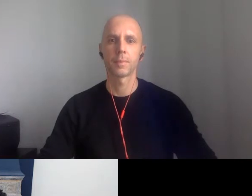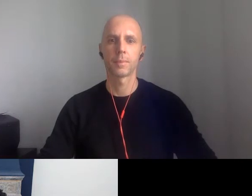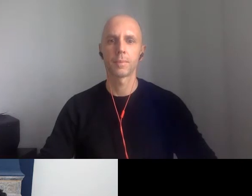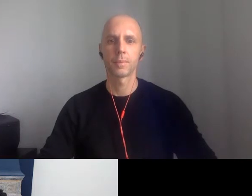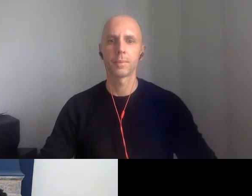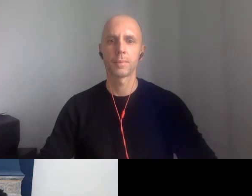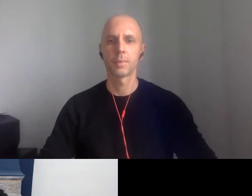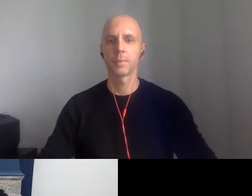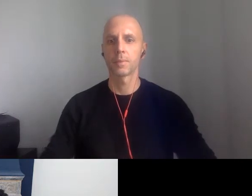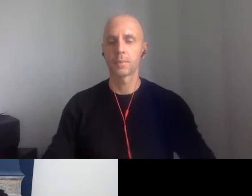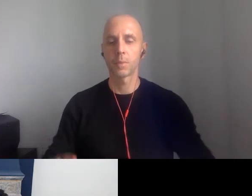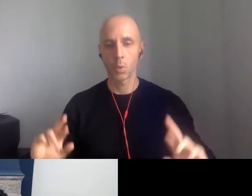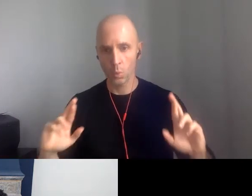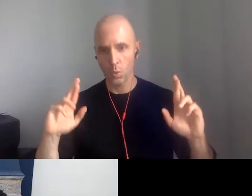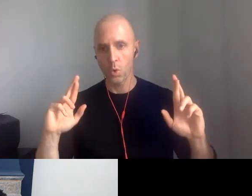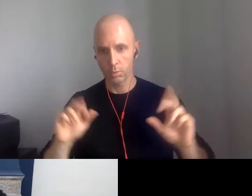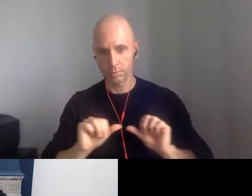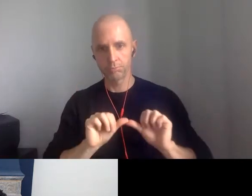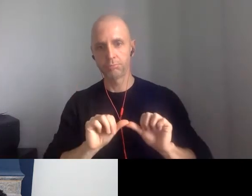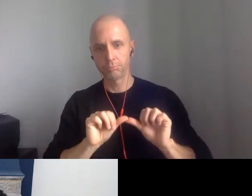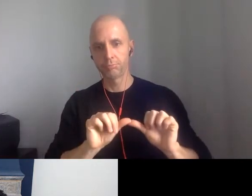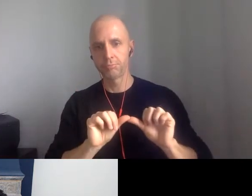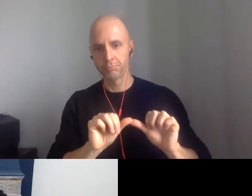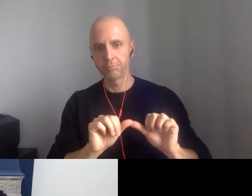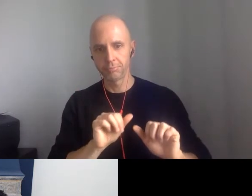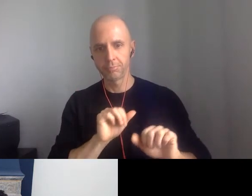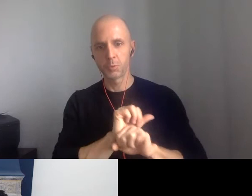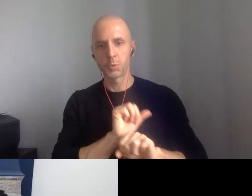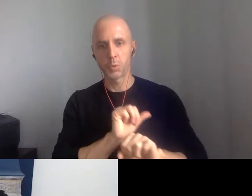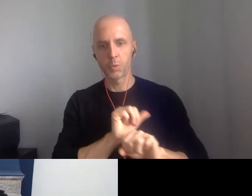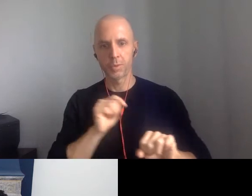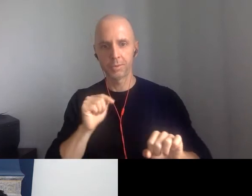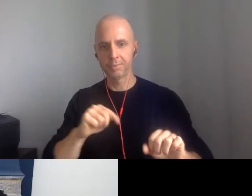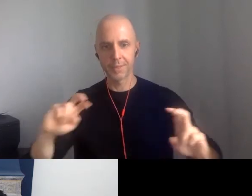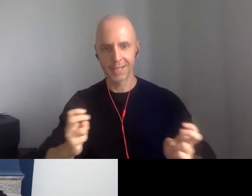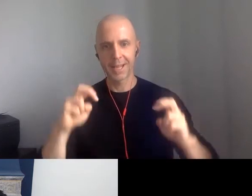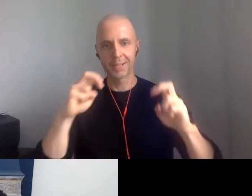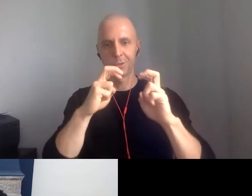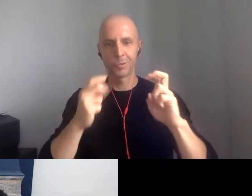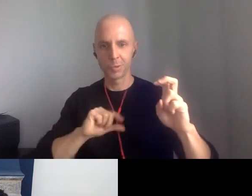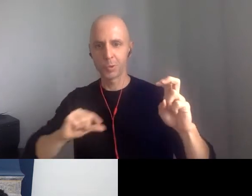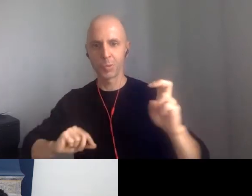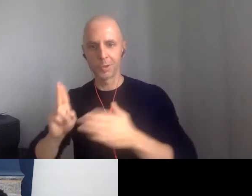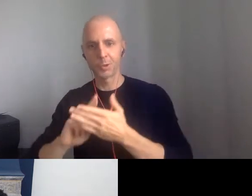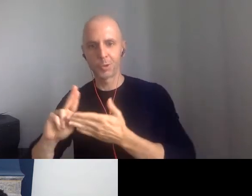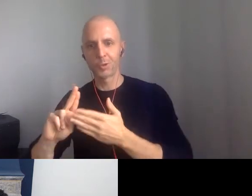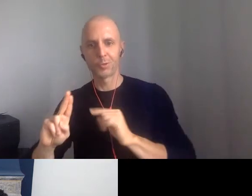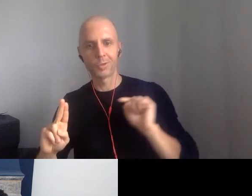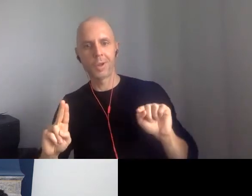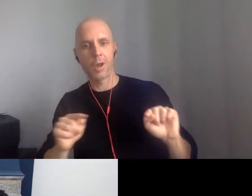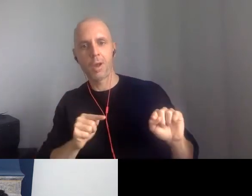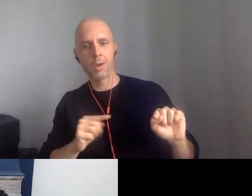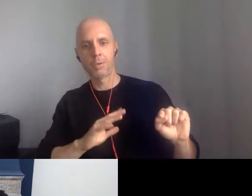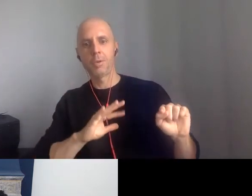a symbiotic, meaningful asset that Queen's University are proud to call their own. I hope you've enjoyed your tour